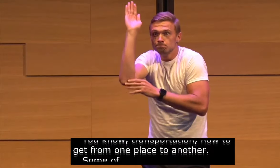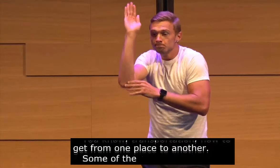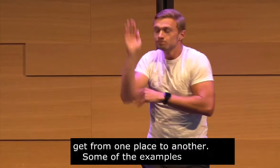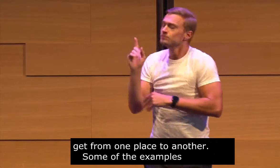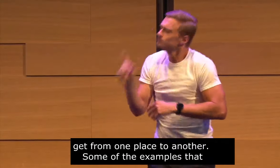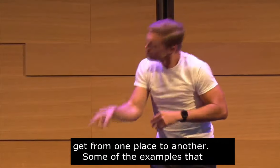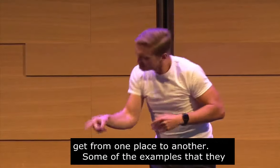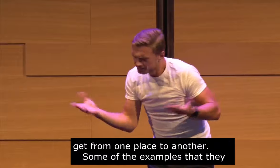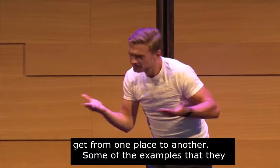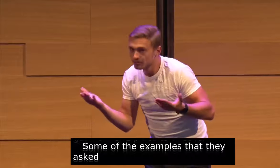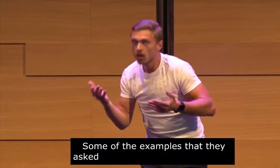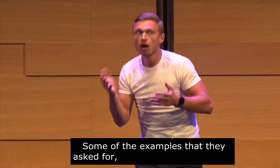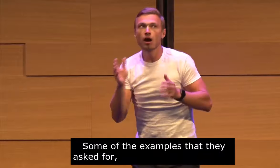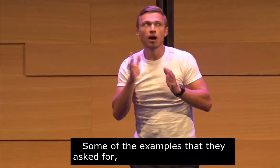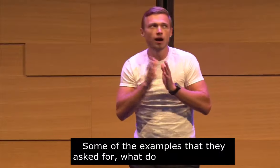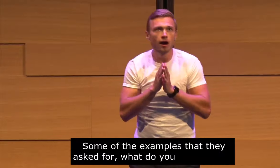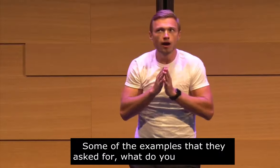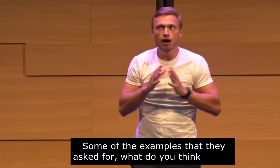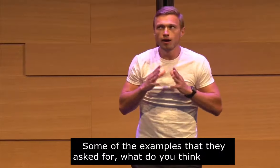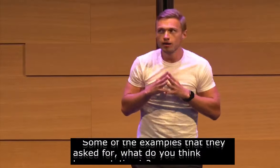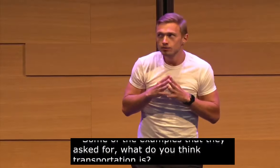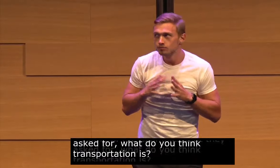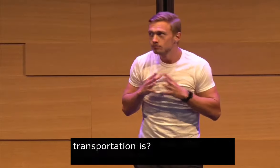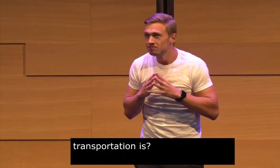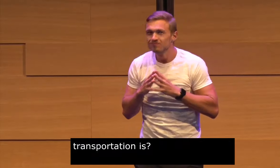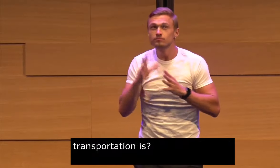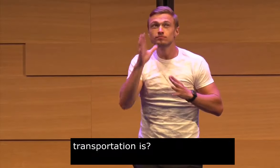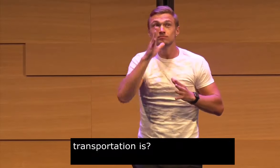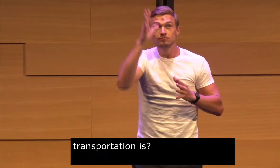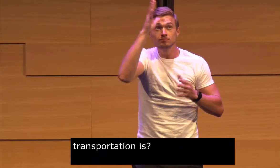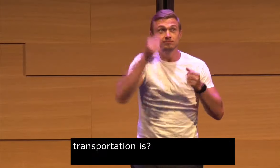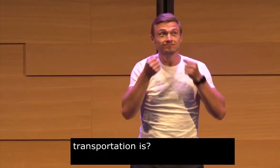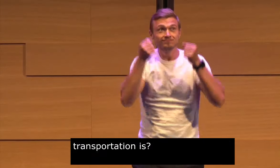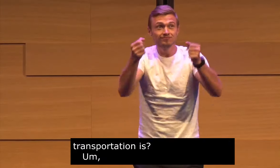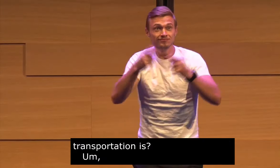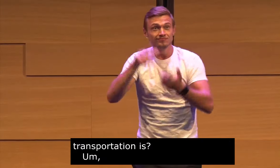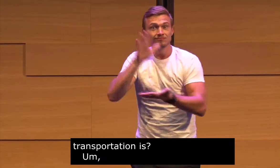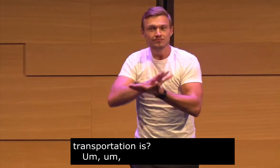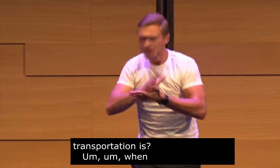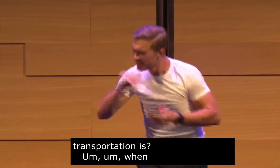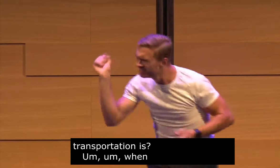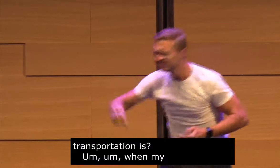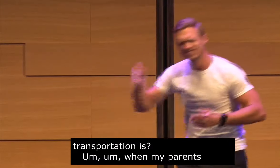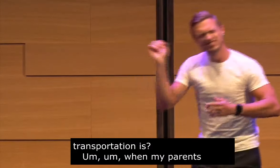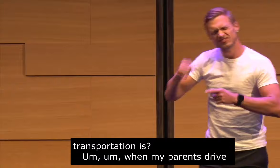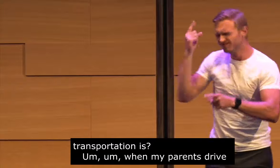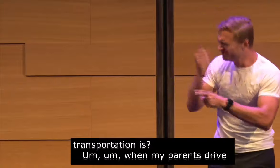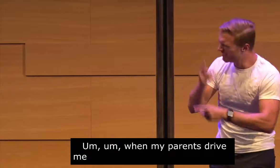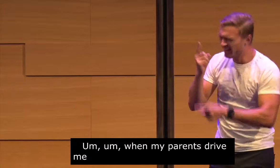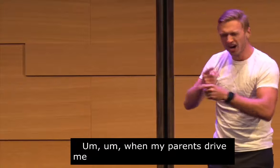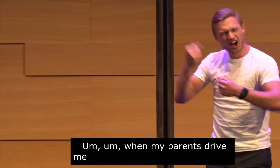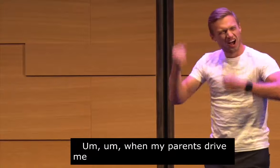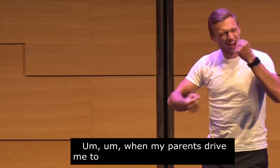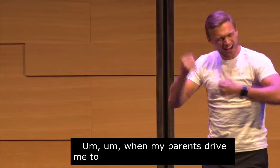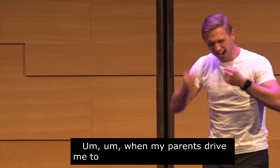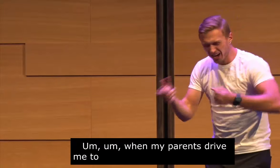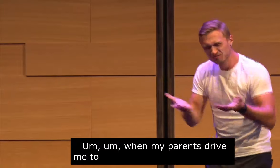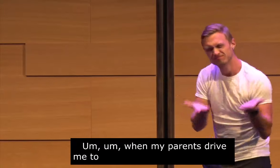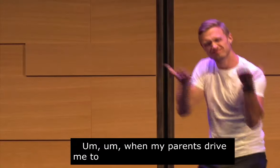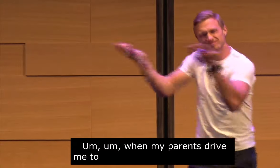asked for, you know, what do you think transportation is? When my parents drive me to school? Yes, exactly,